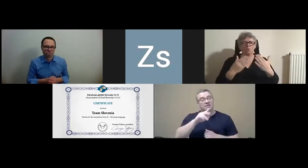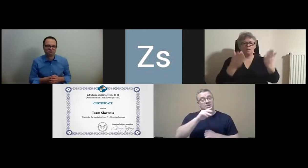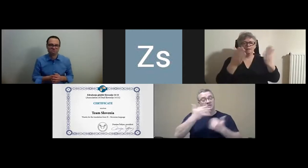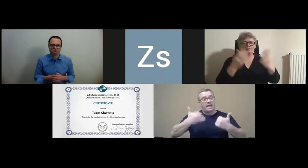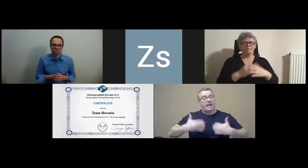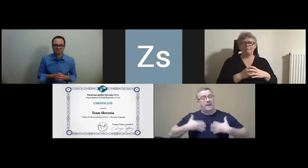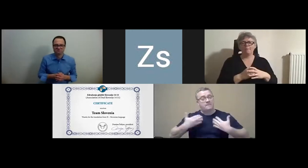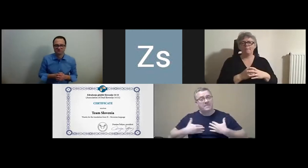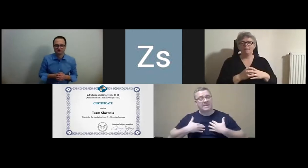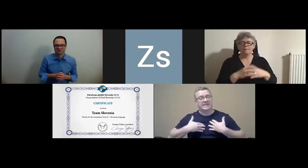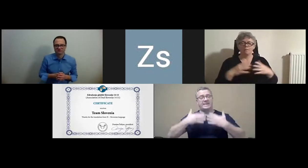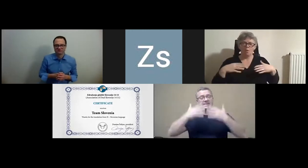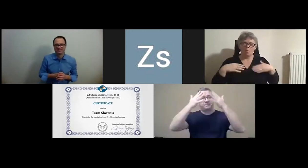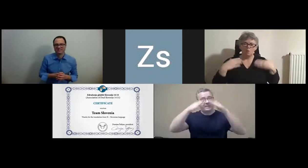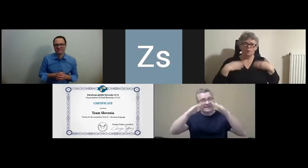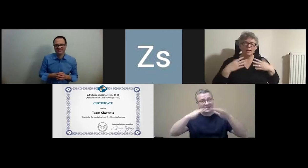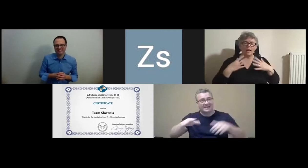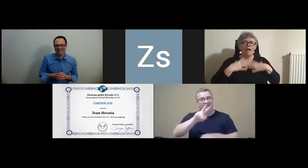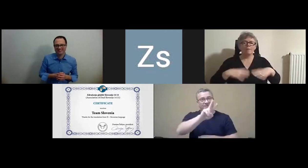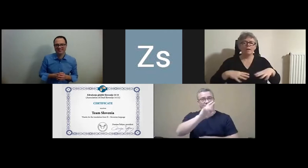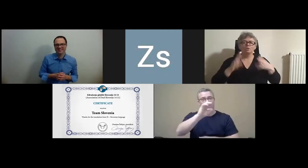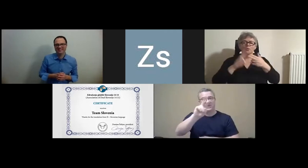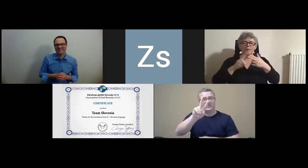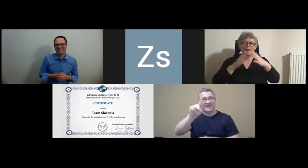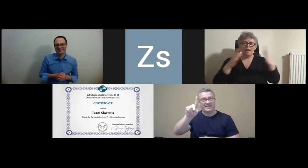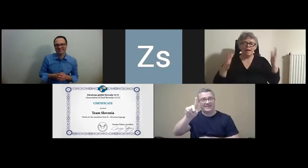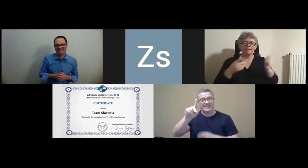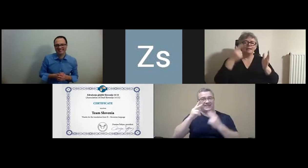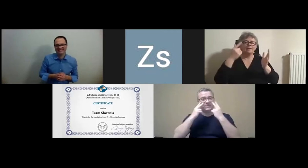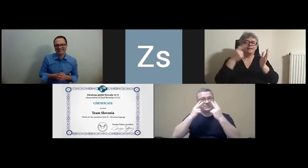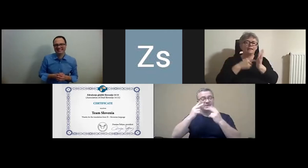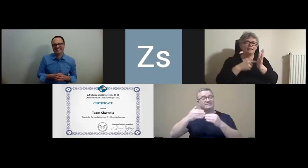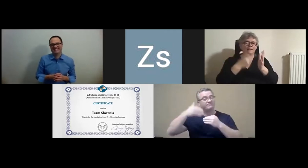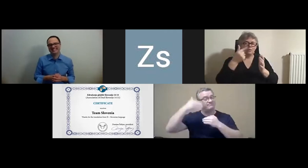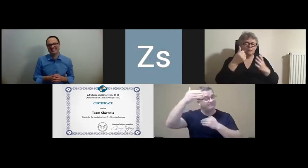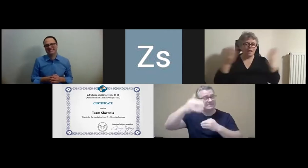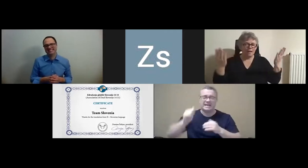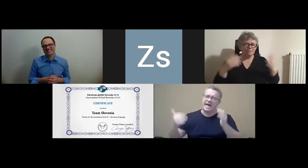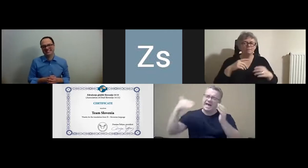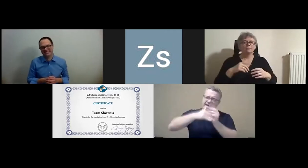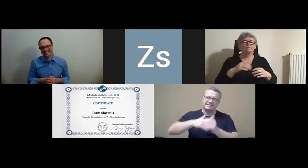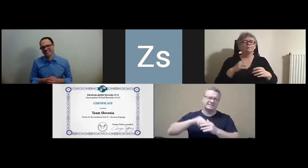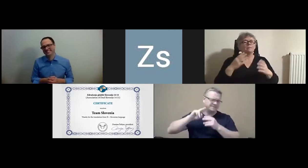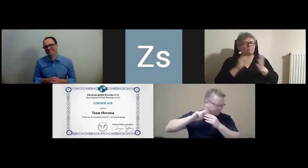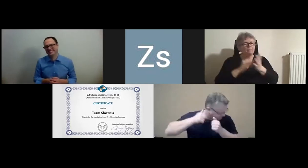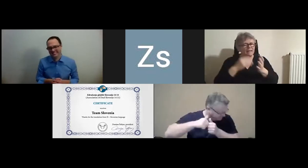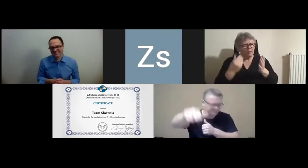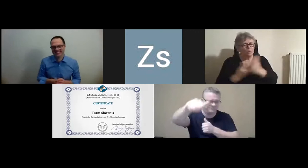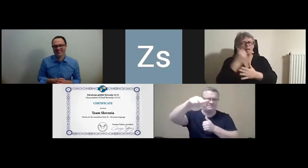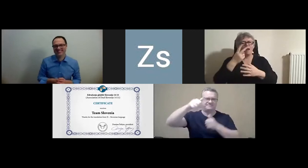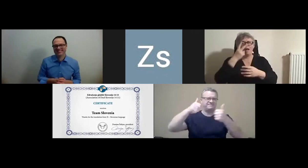stories. Thank you for this training opportunity. I wish you a very Merry Christmas,